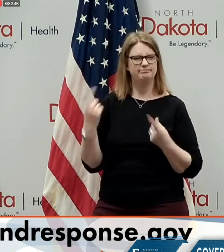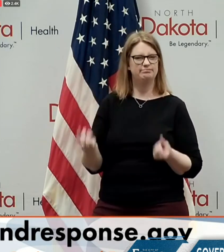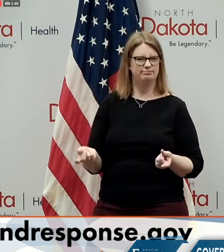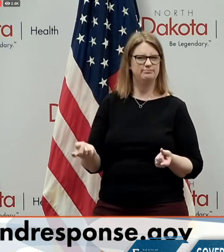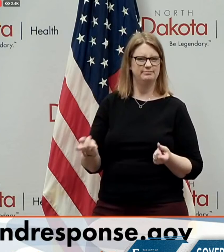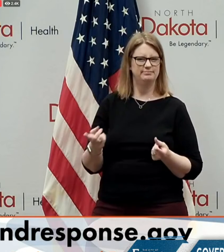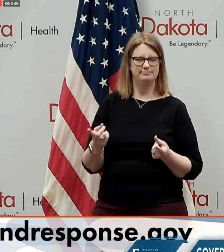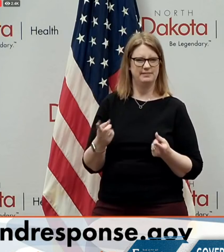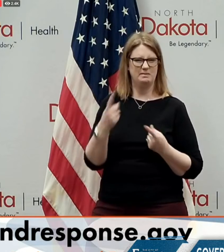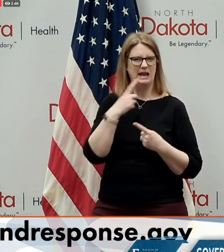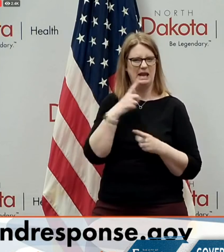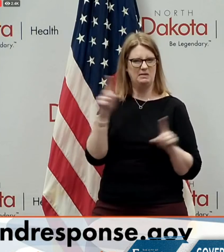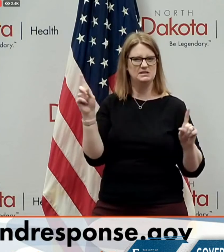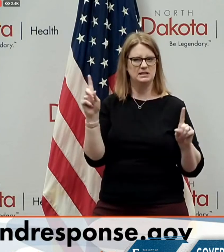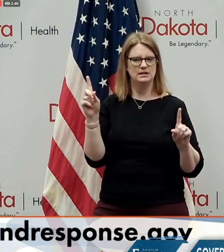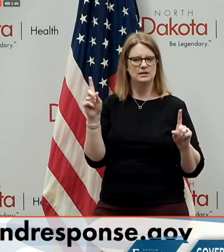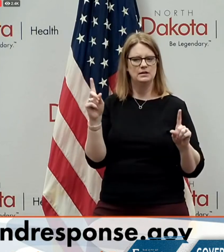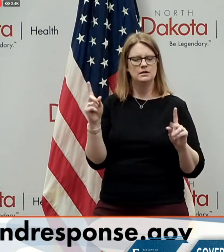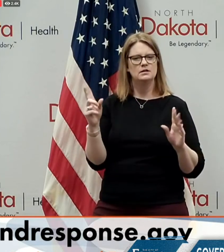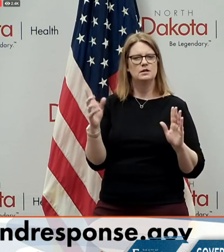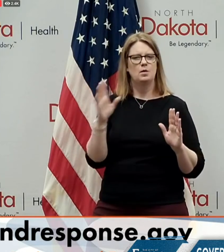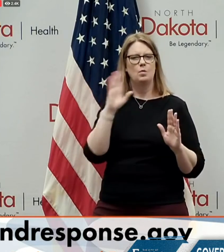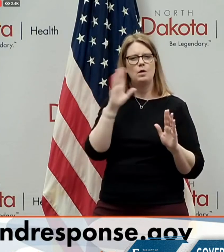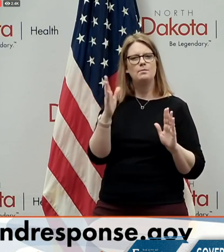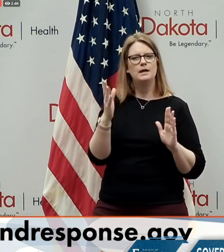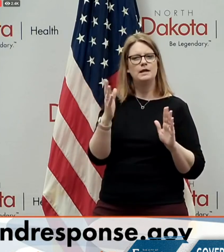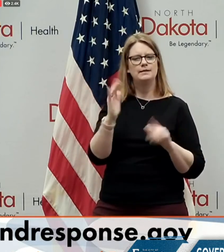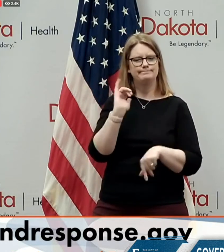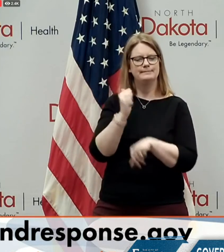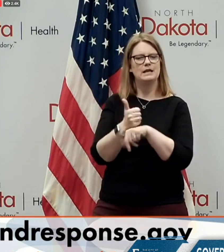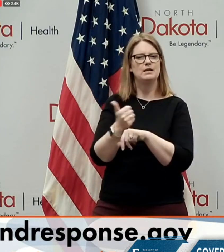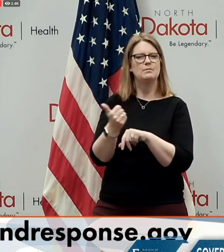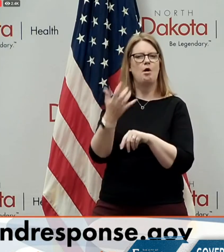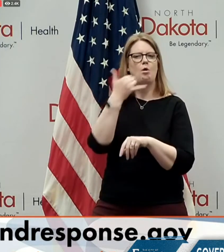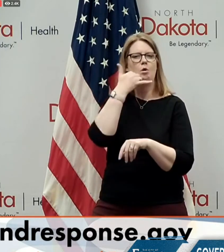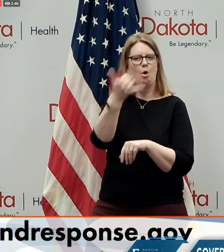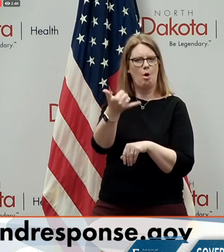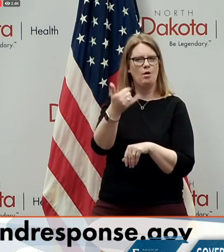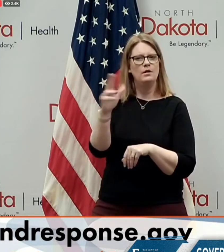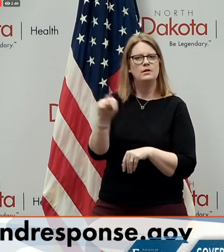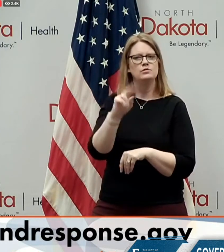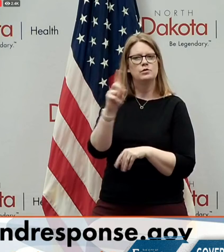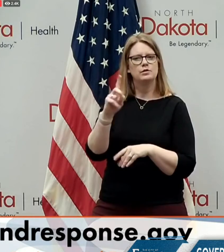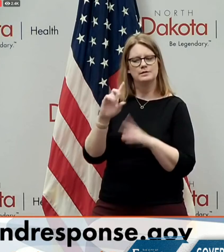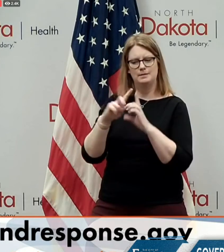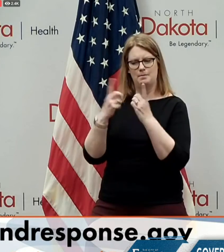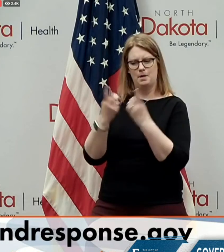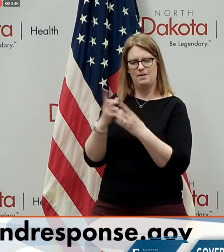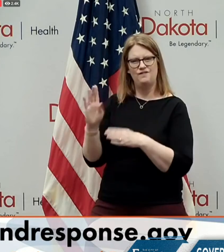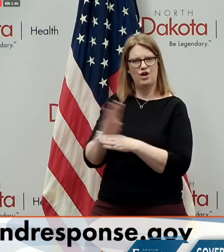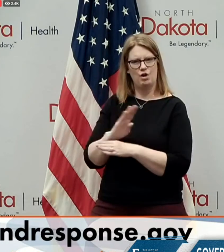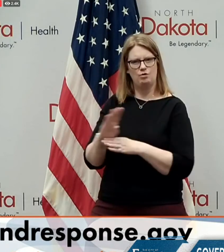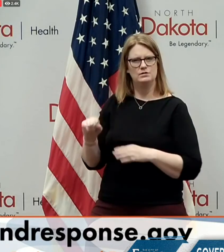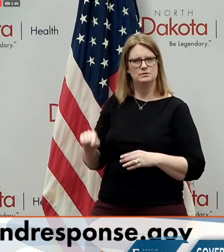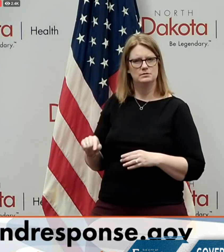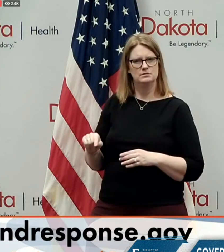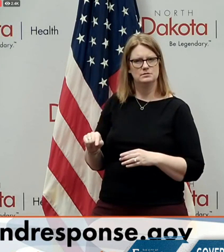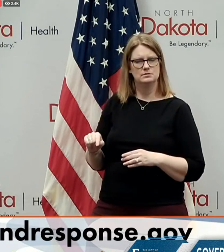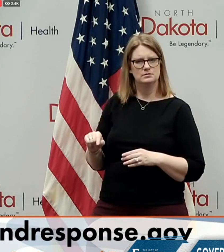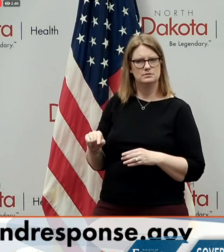another call that will host the North Dakota Department of Commerce and